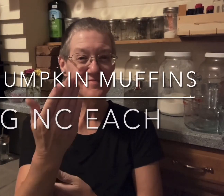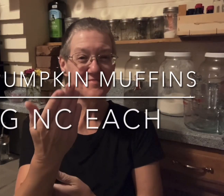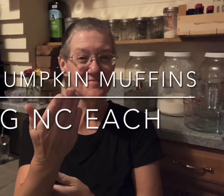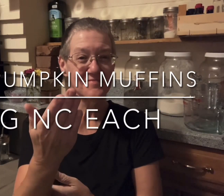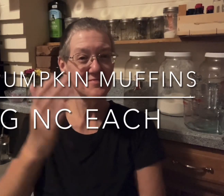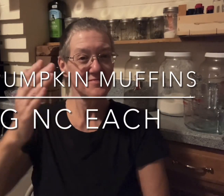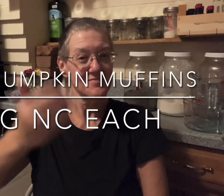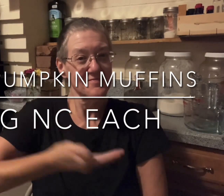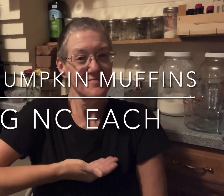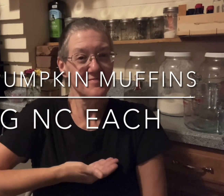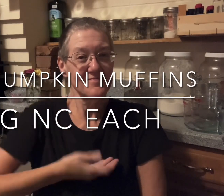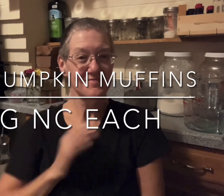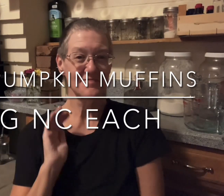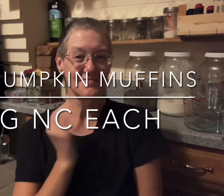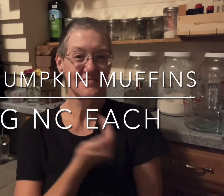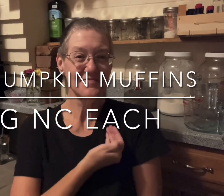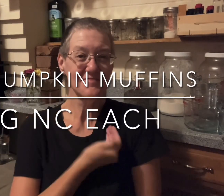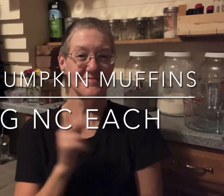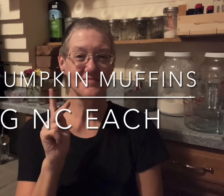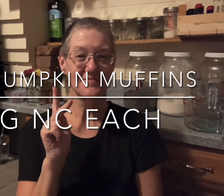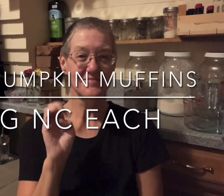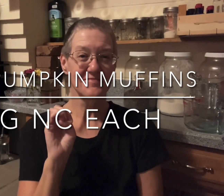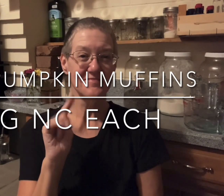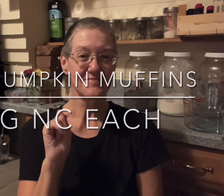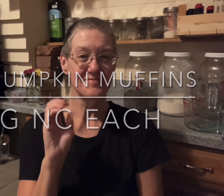Good morning. Welcome to our keto kitchen.